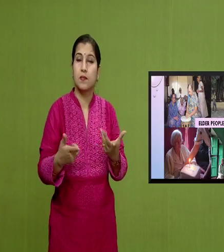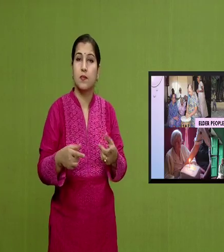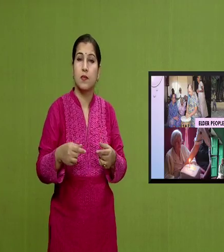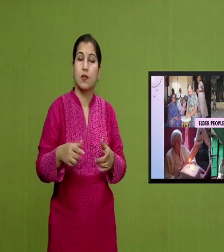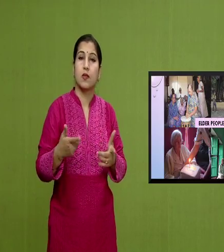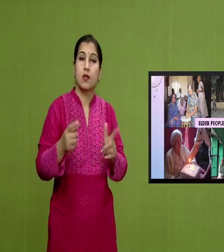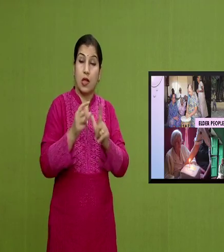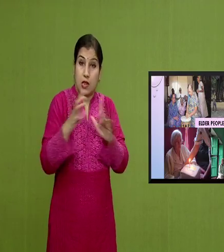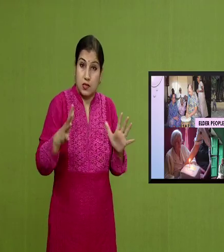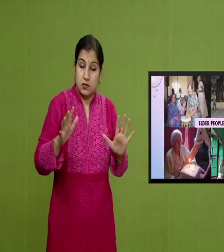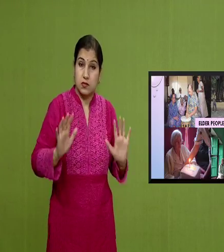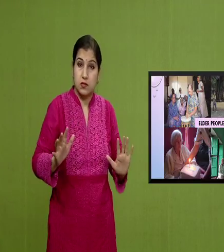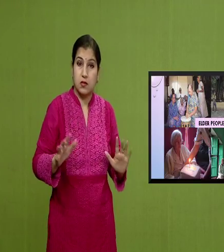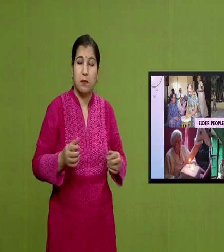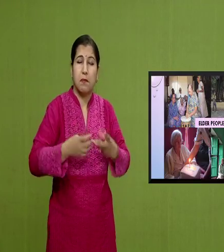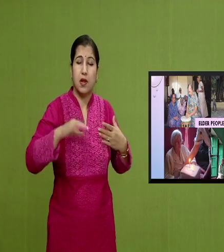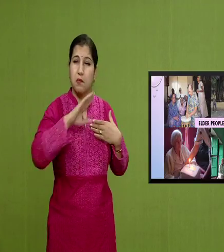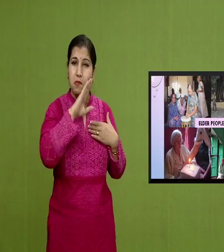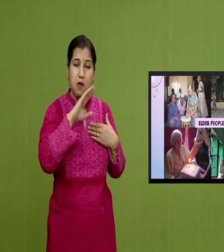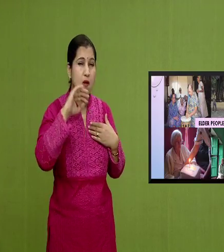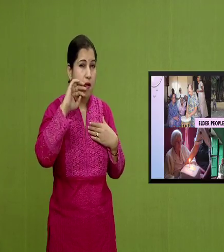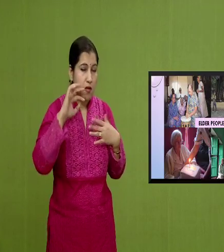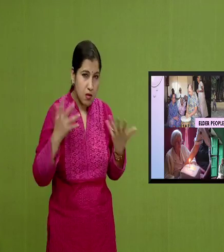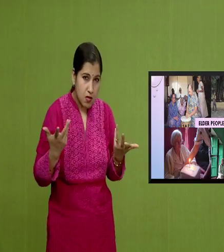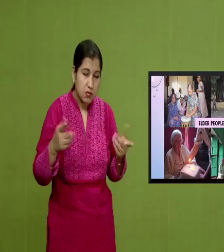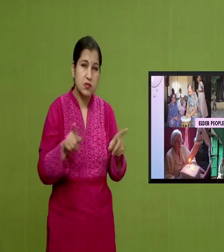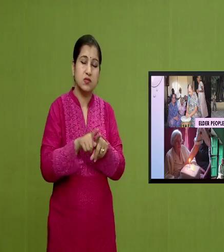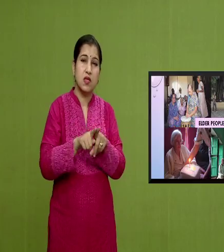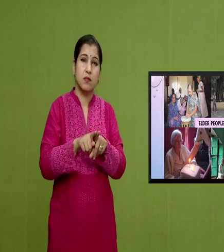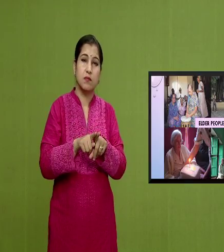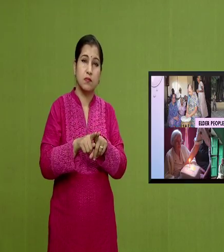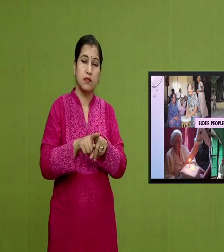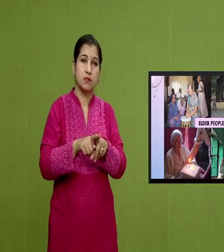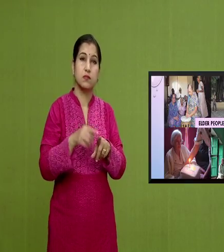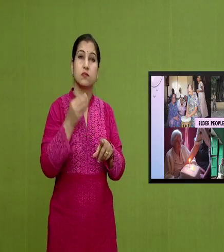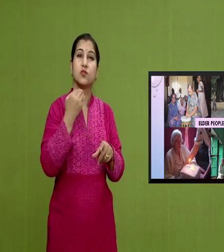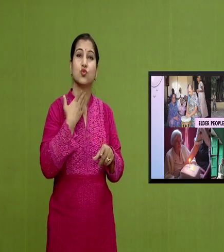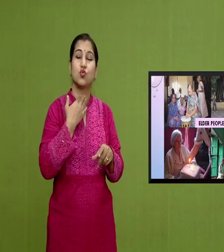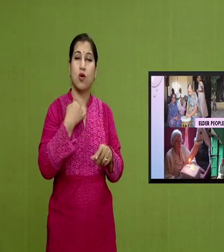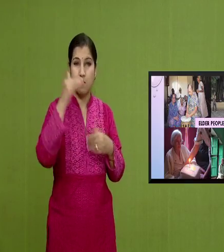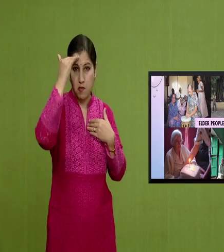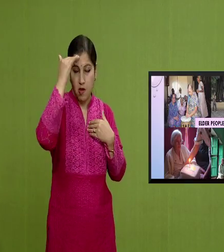risk of many diseases such as diabetes, high blood